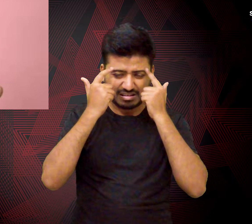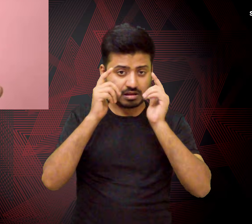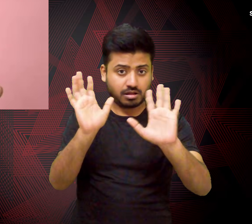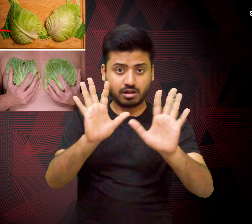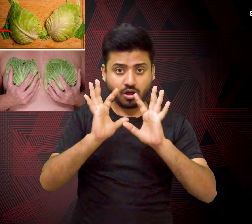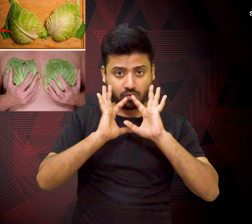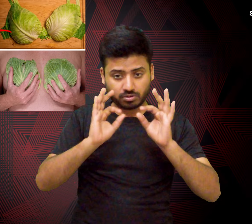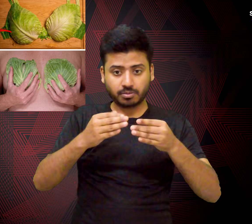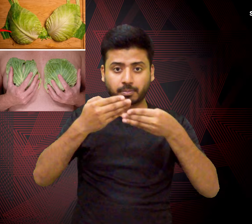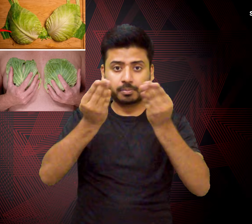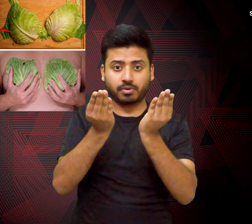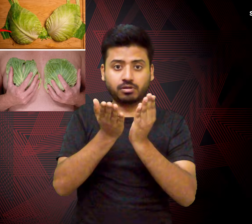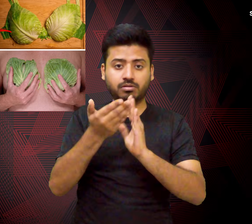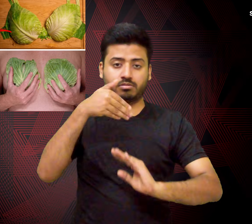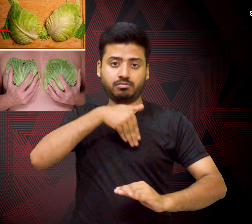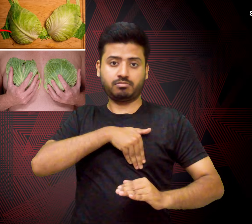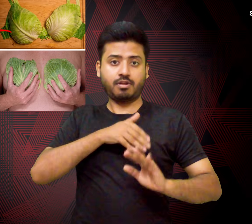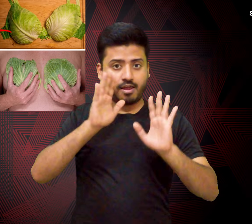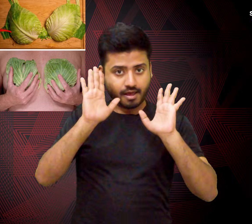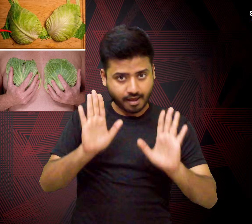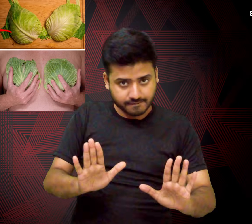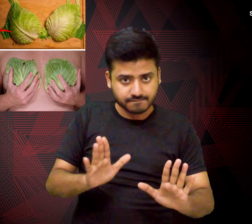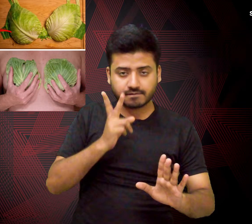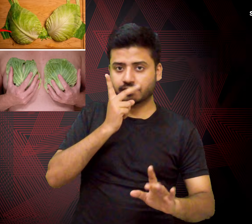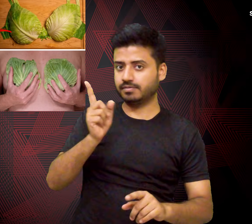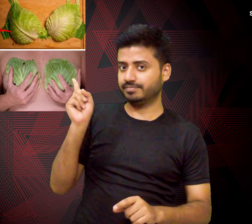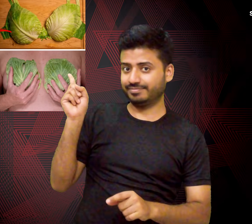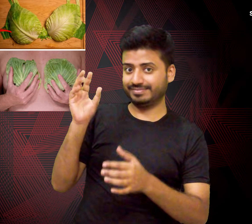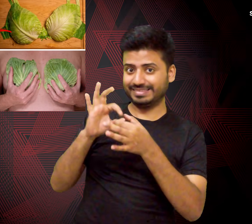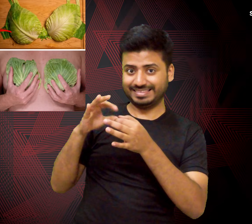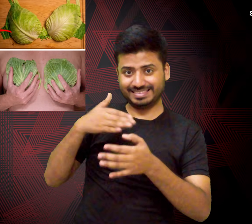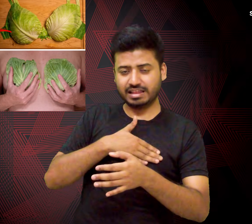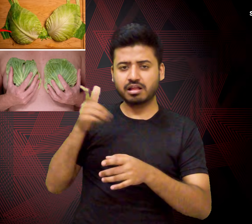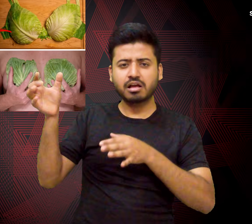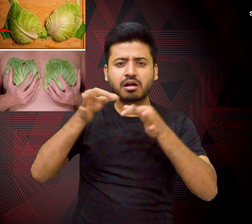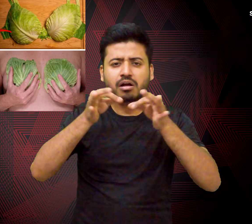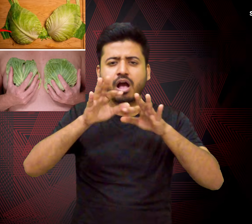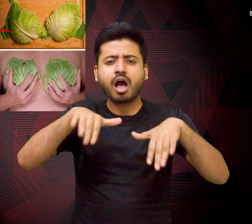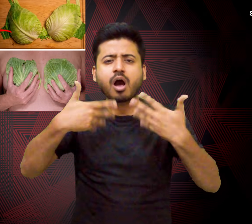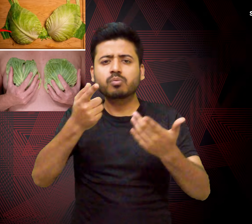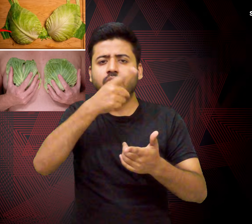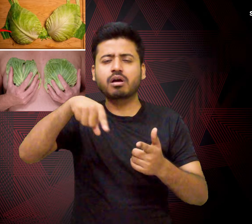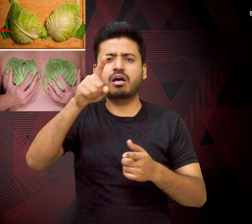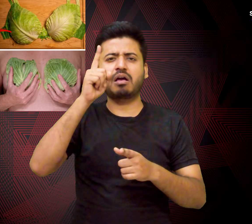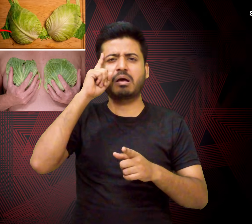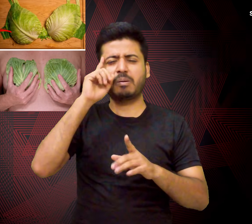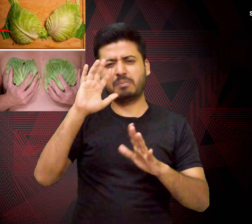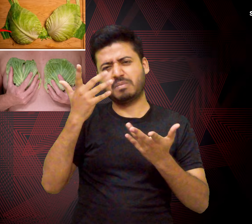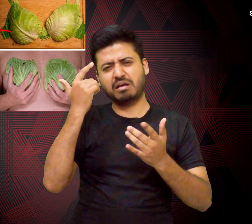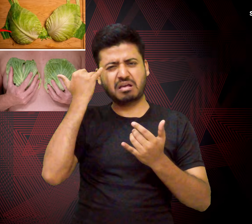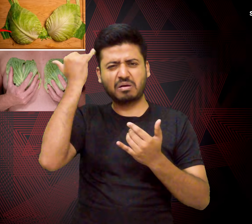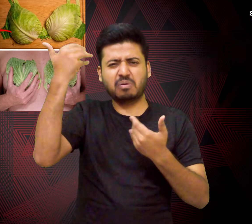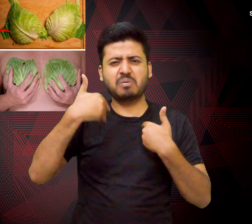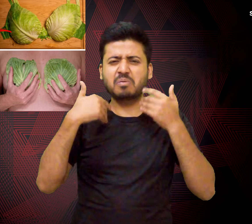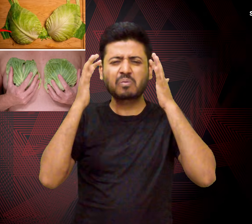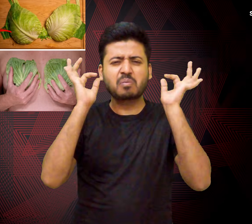on breasts is a traditional home remedy primarily used by women to manage breast engorgement, swelling and pain from milk buildup